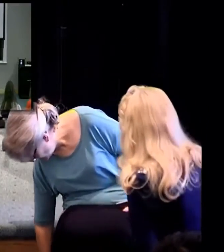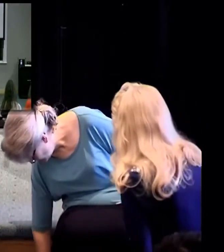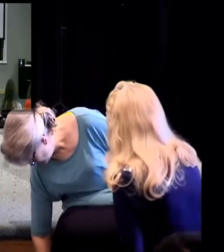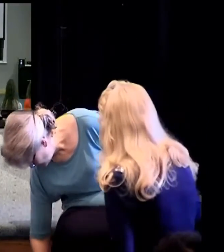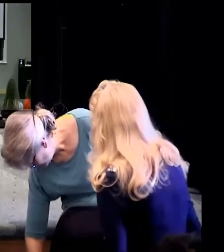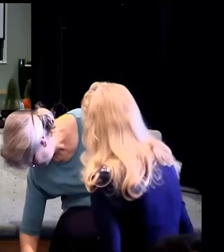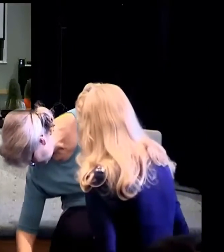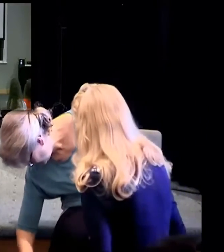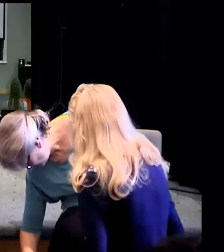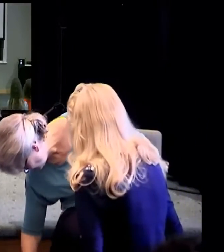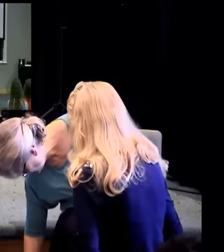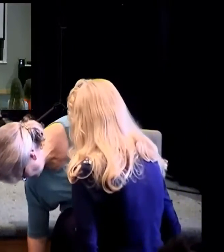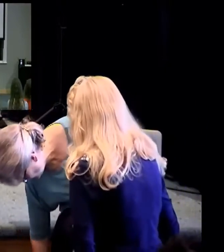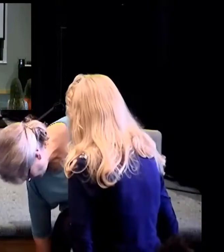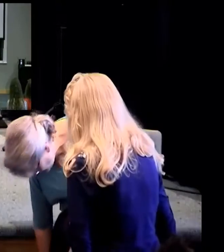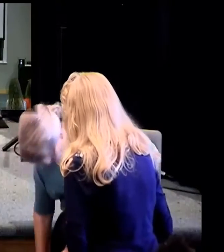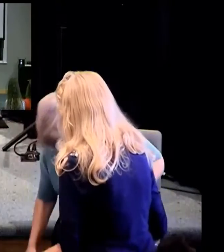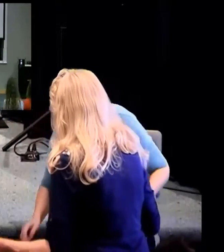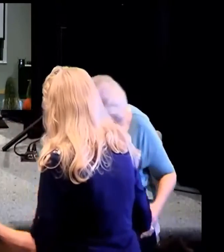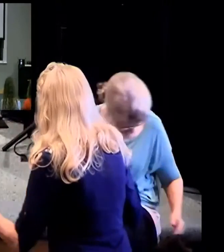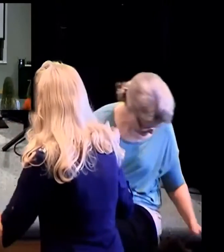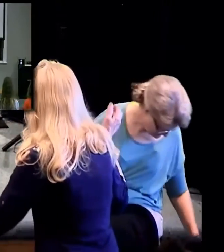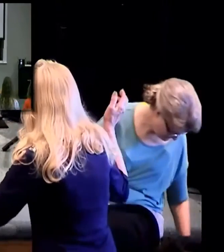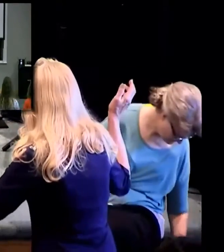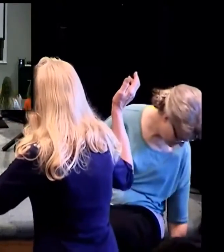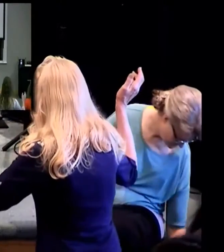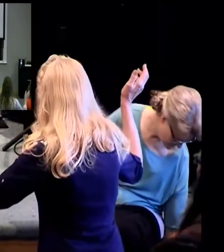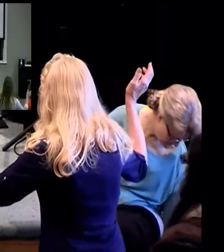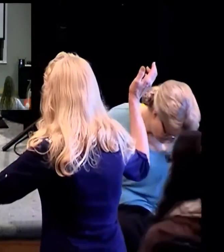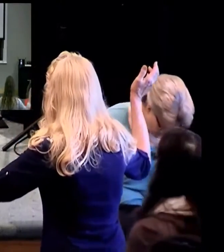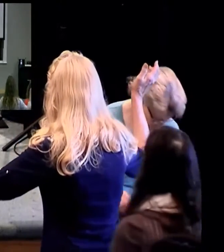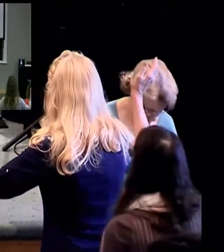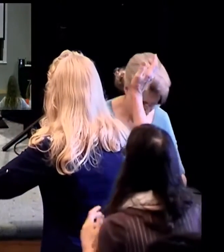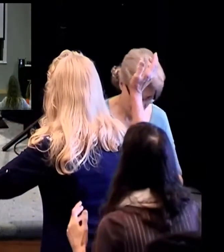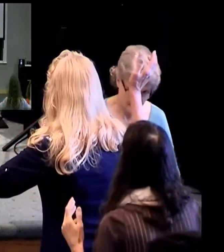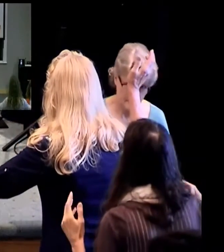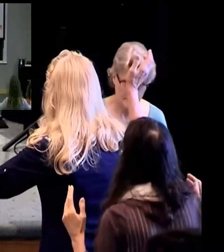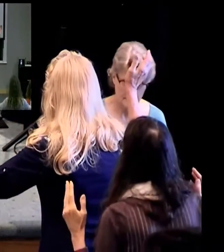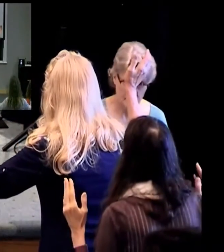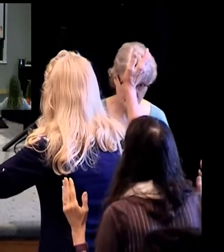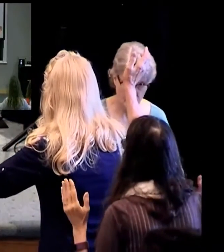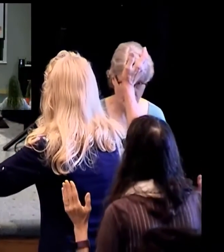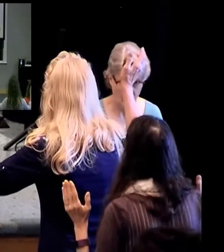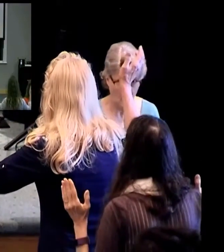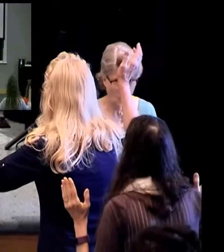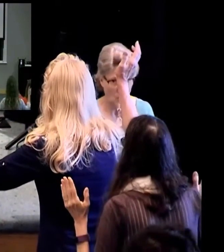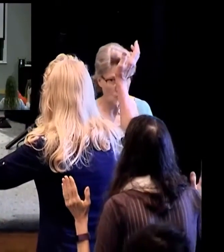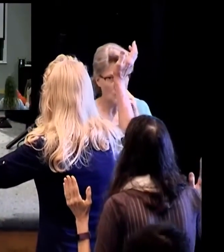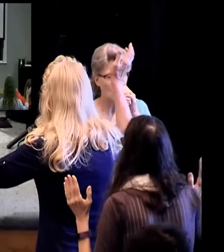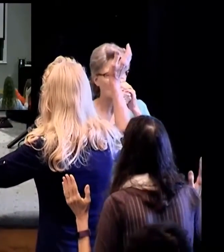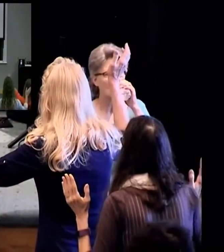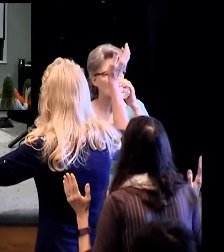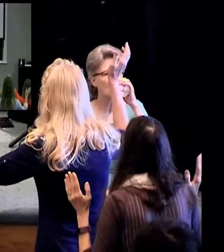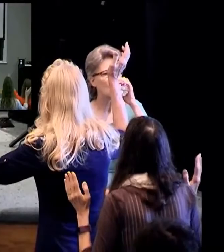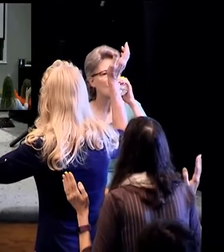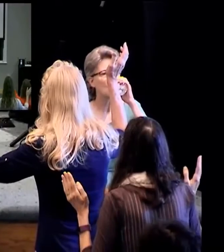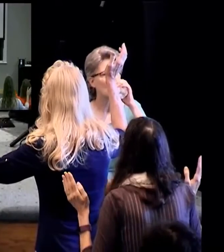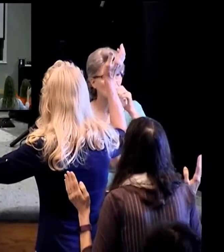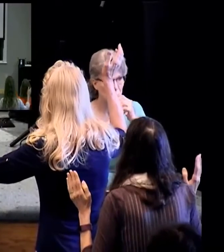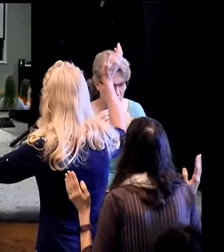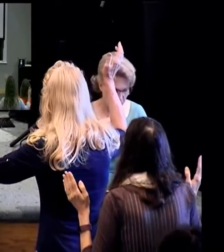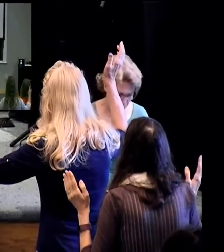awful. In the pool of Siloam today, come on, miracles are about to